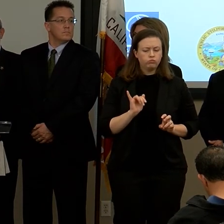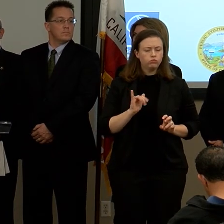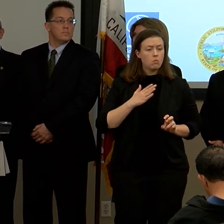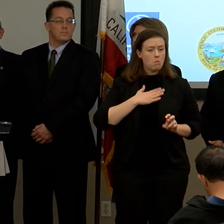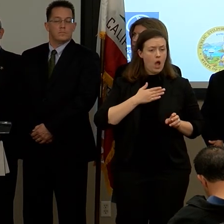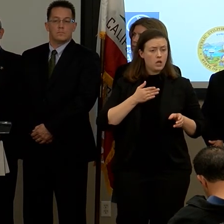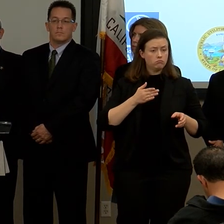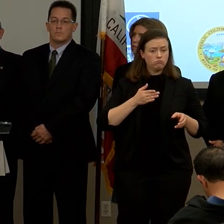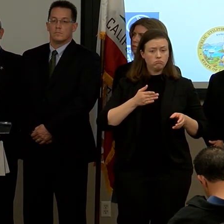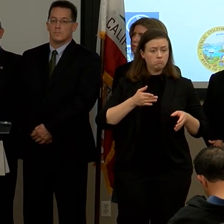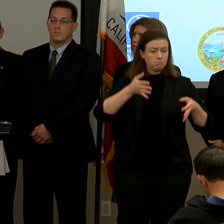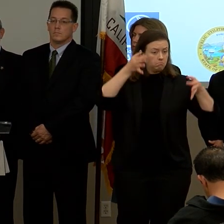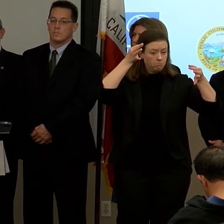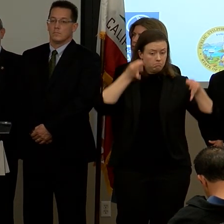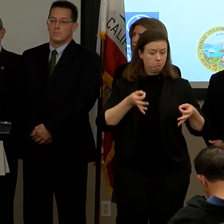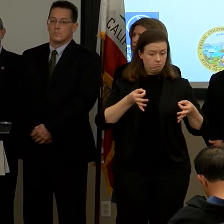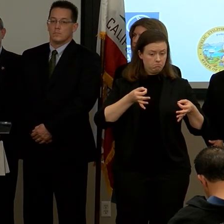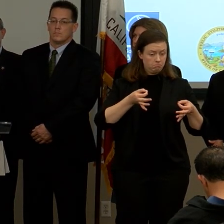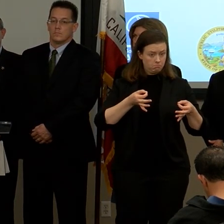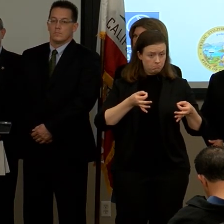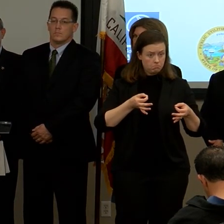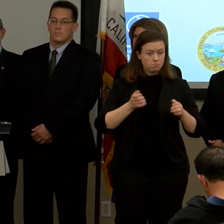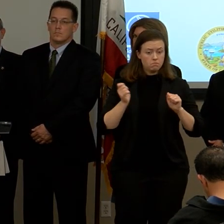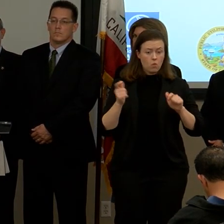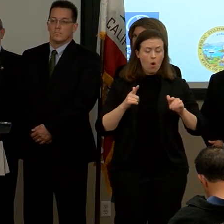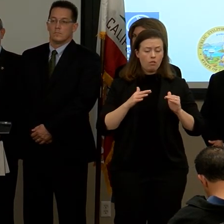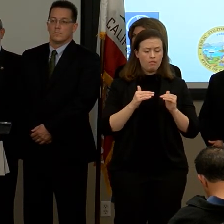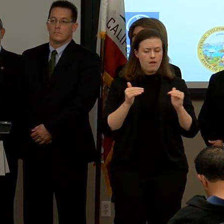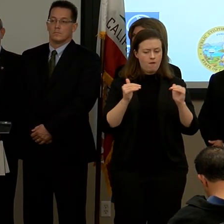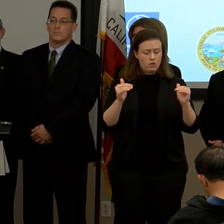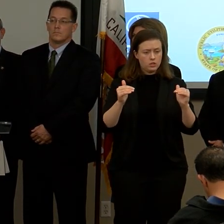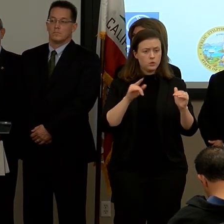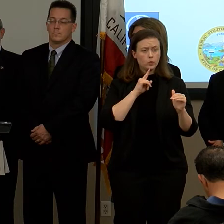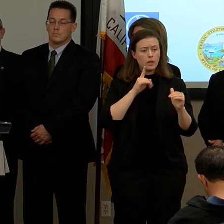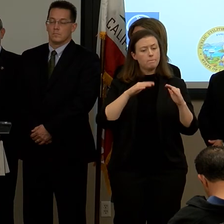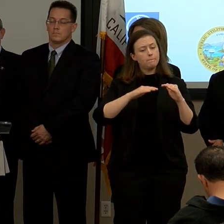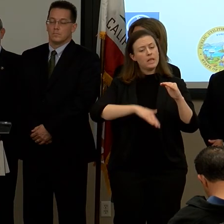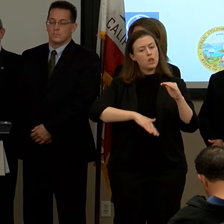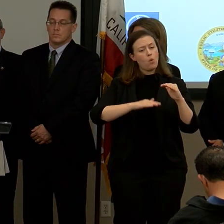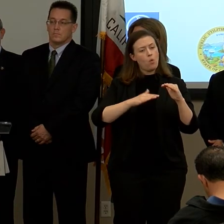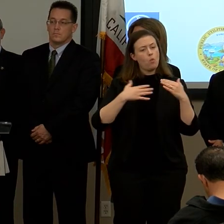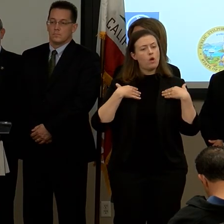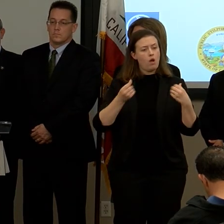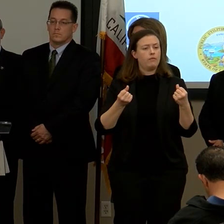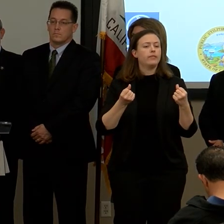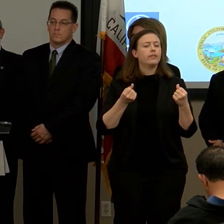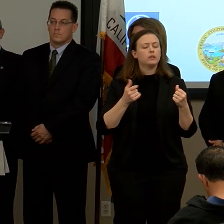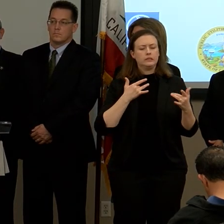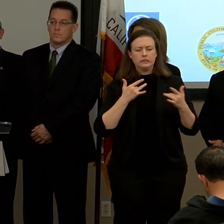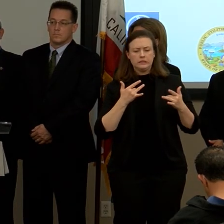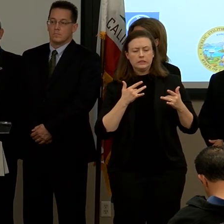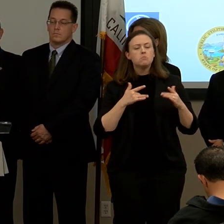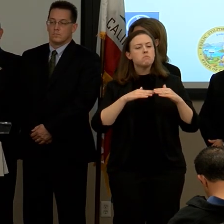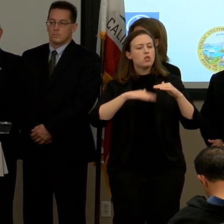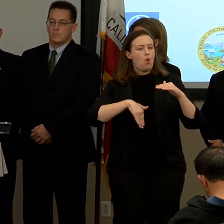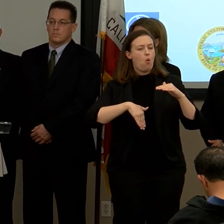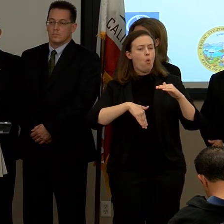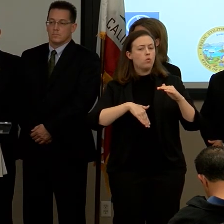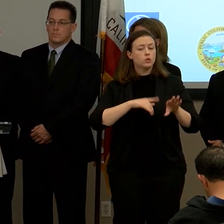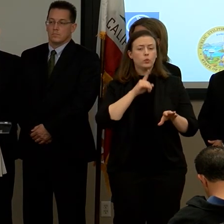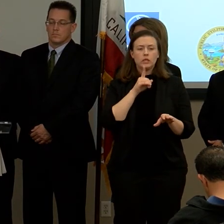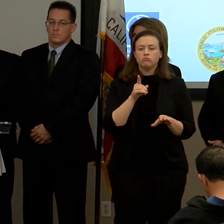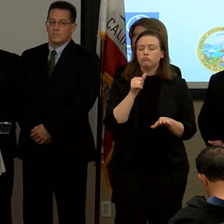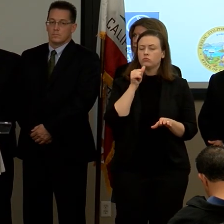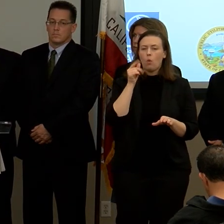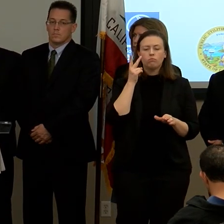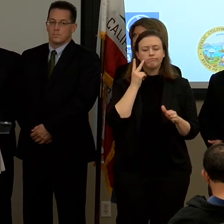conclusion is that all of the levels that we've looked at are below health levels of concern, and so we do not anticipate